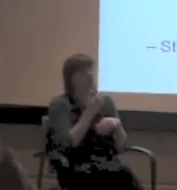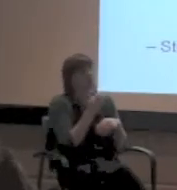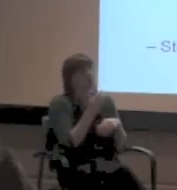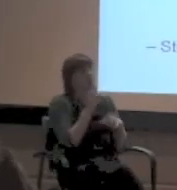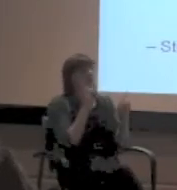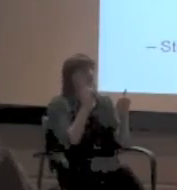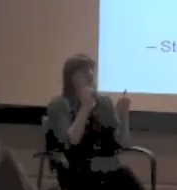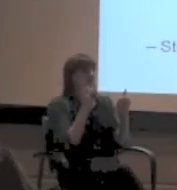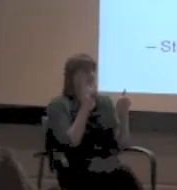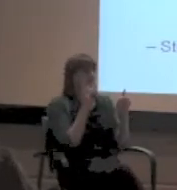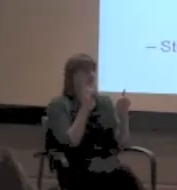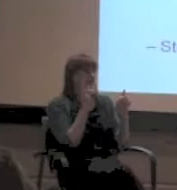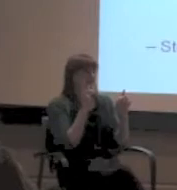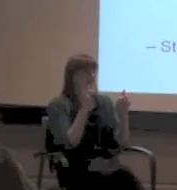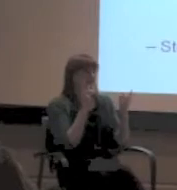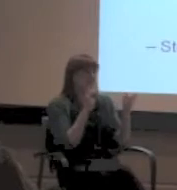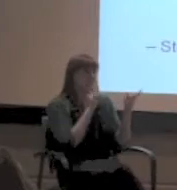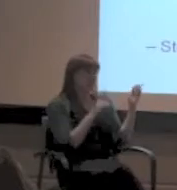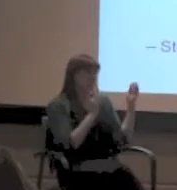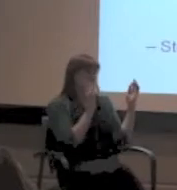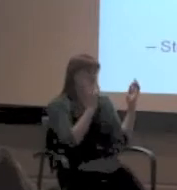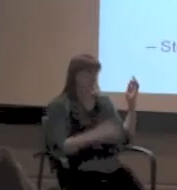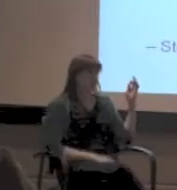that's terrible. I mean,